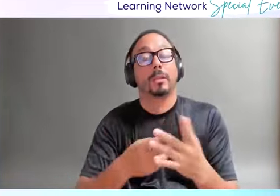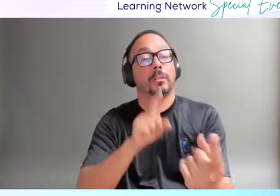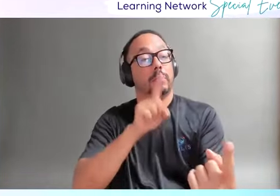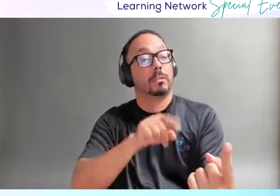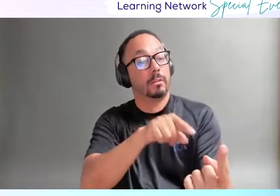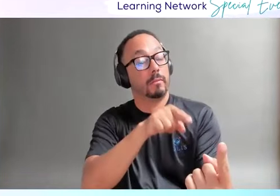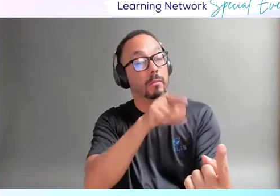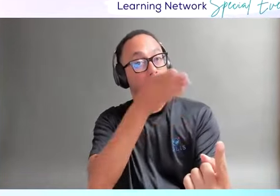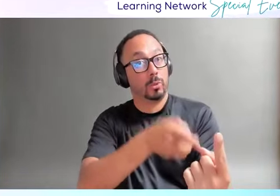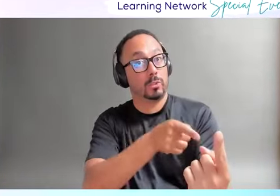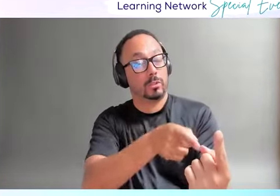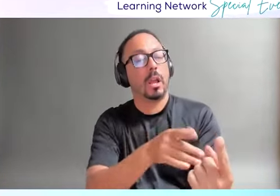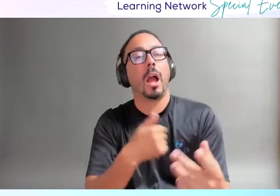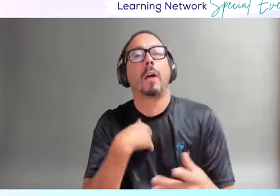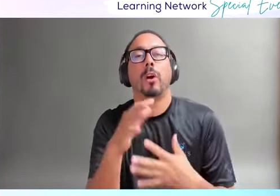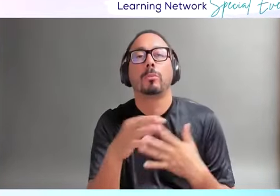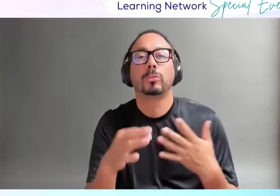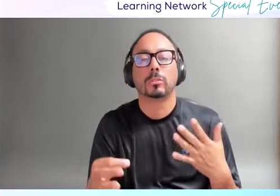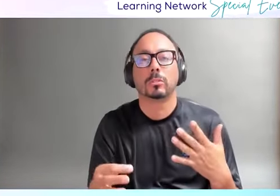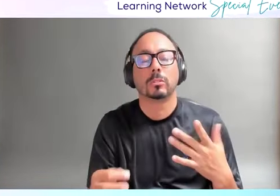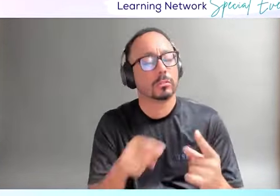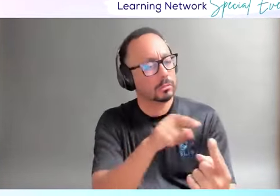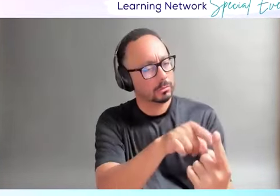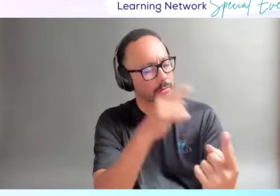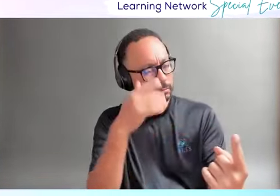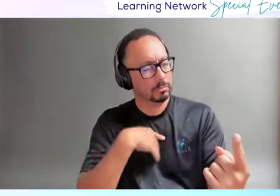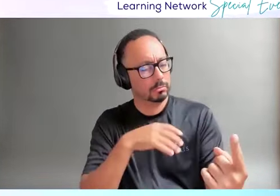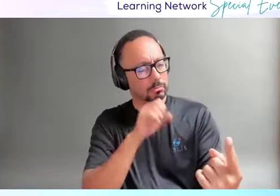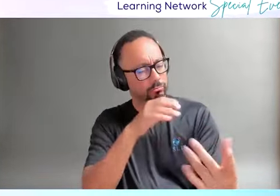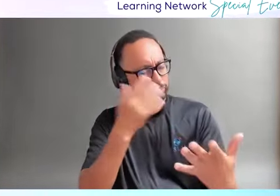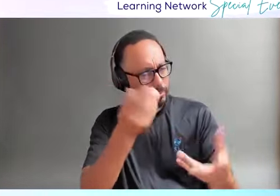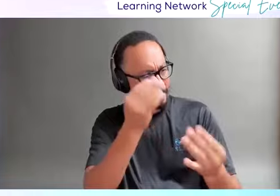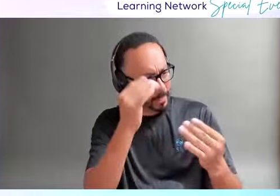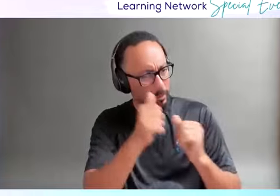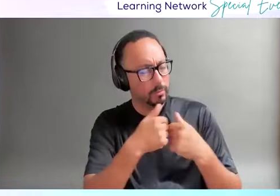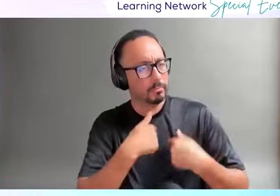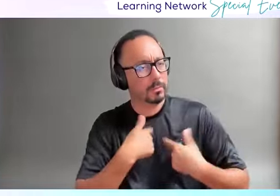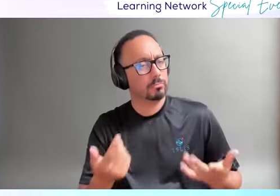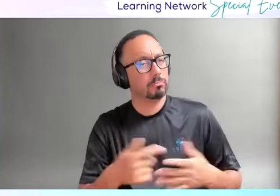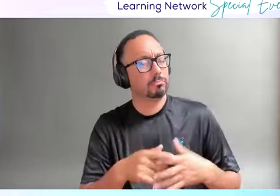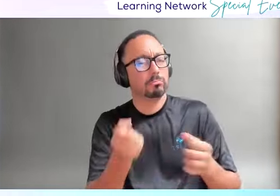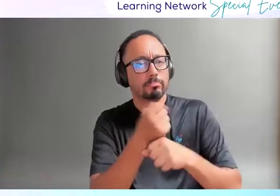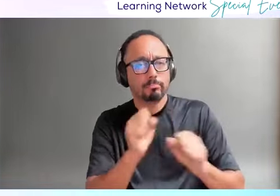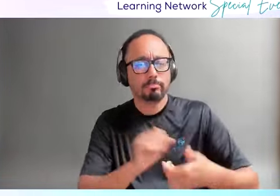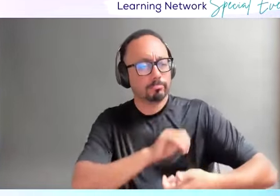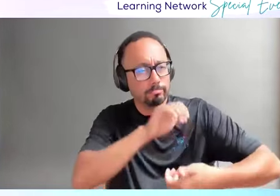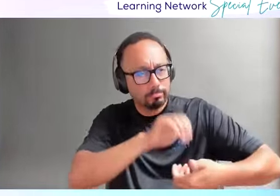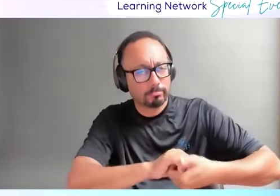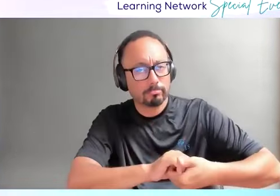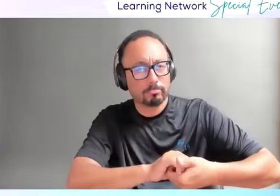through with you in a collaborative way. You make it safe, and you make it strengths-based. So any little